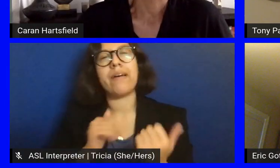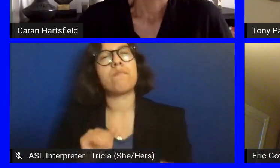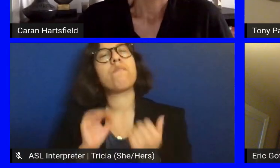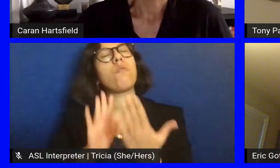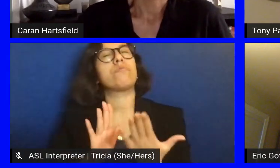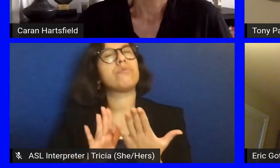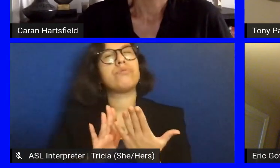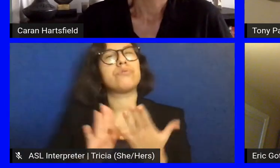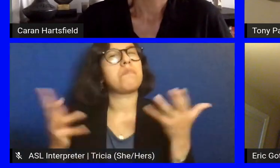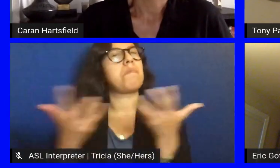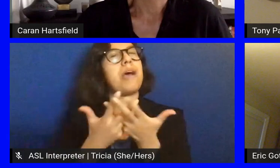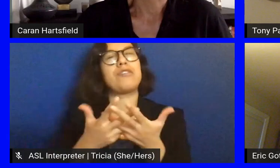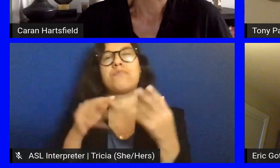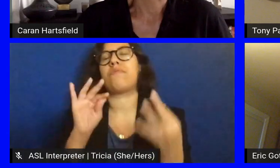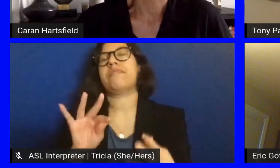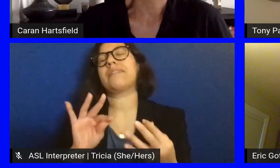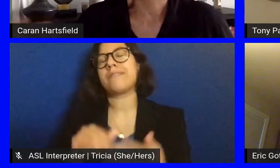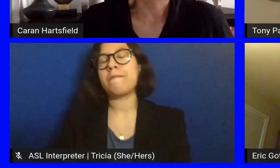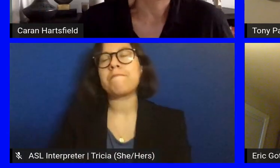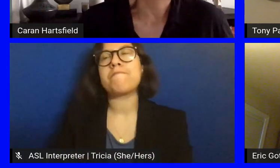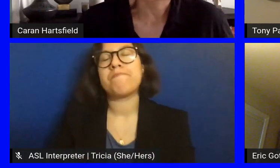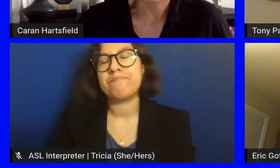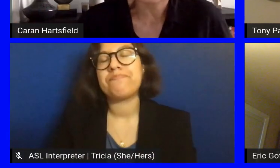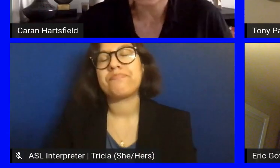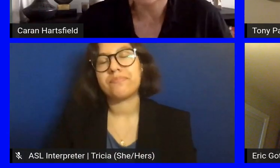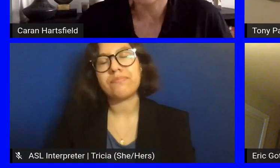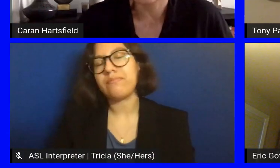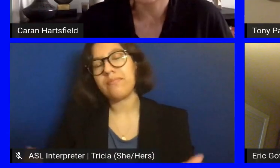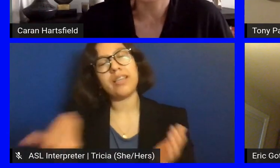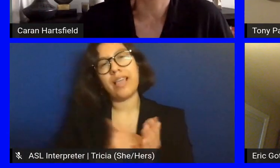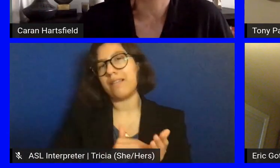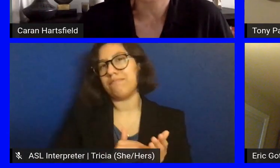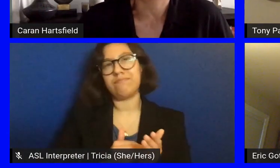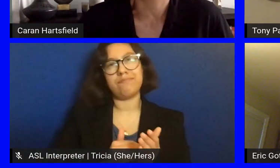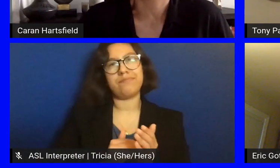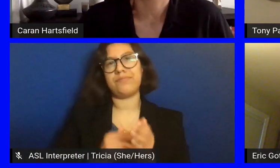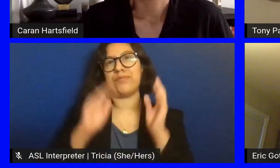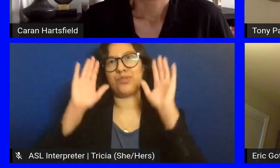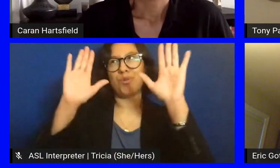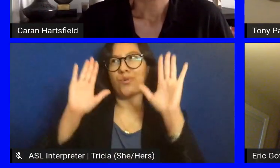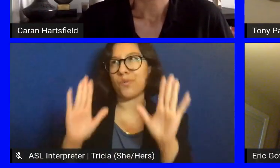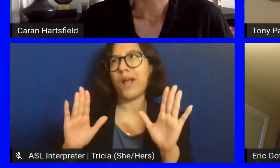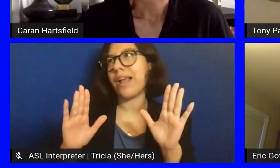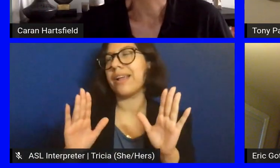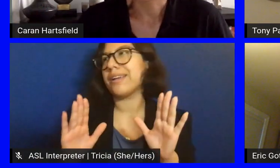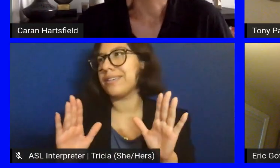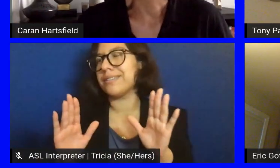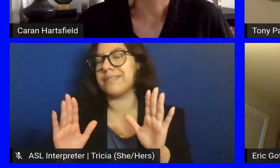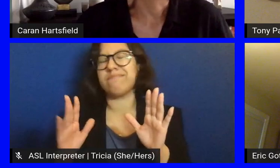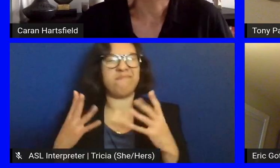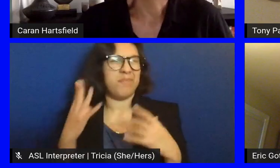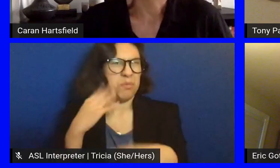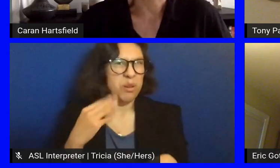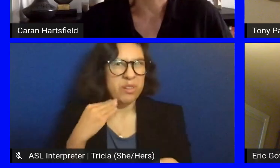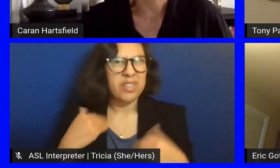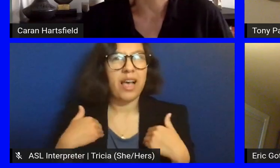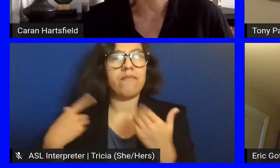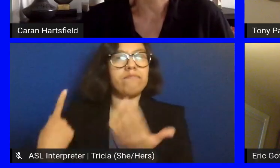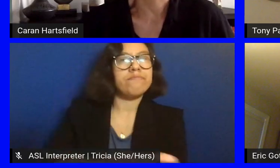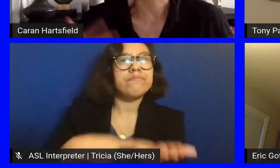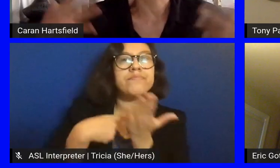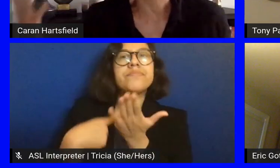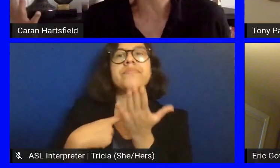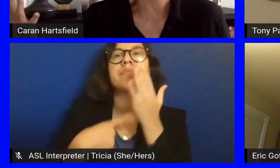film. And again, it's one of the great things about having these conversations outside of